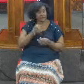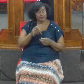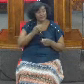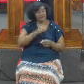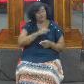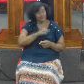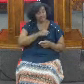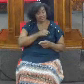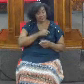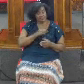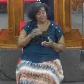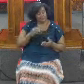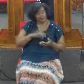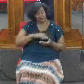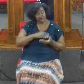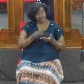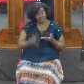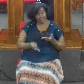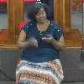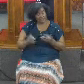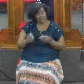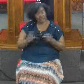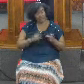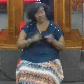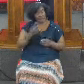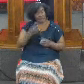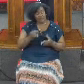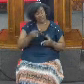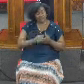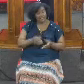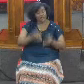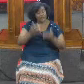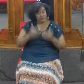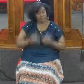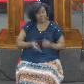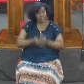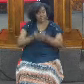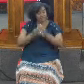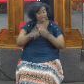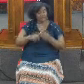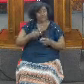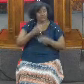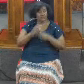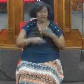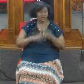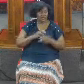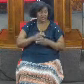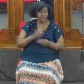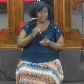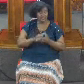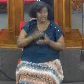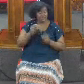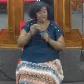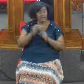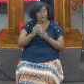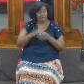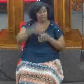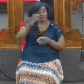We have been failures in doing the one thing that can bring stability to society. That is the Word of